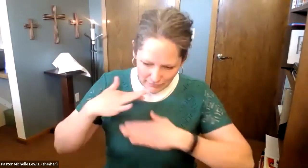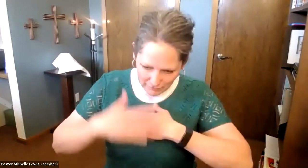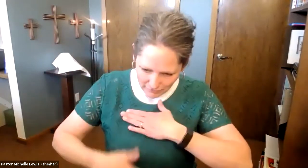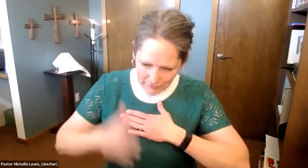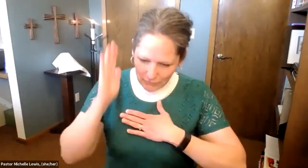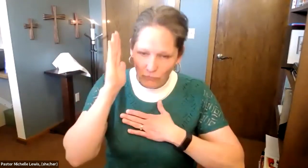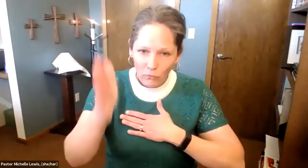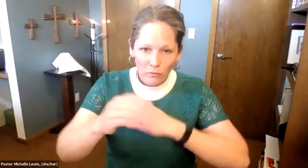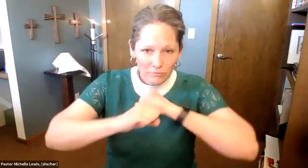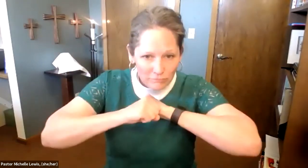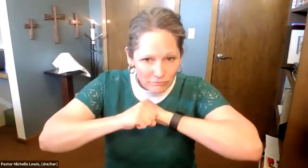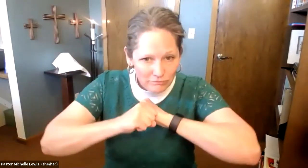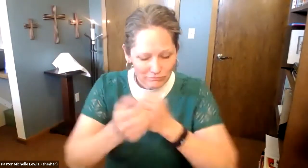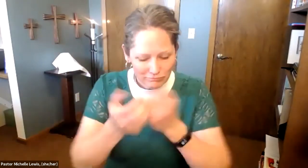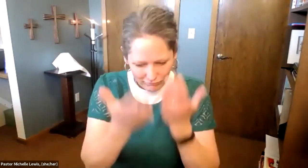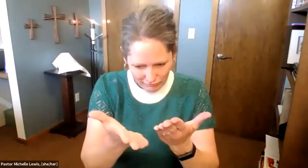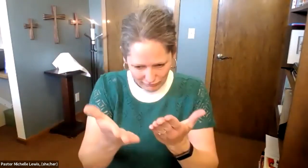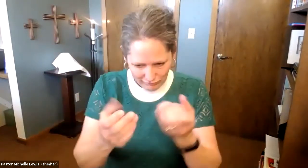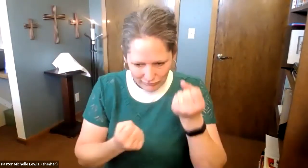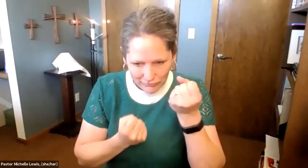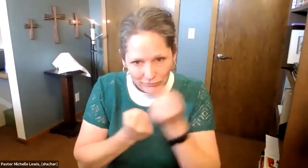The body and blood of our Lord Jesus Christ